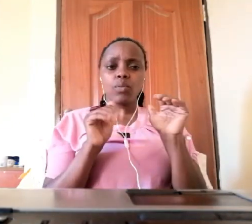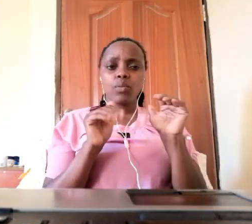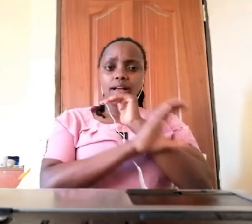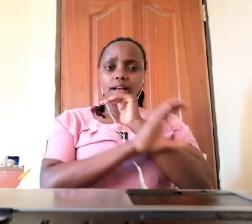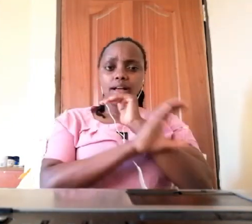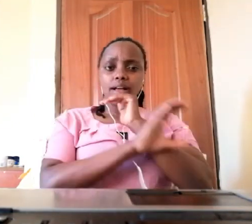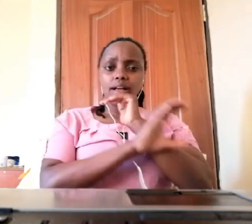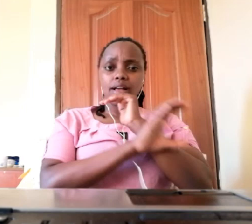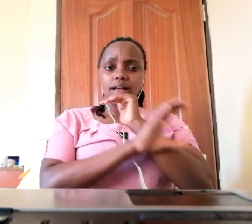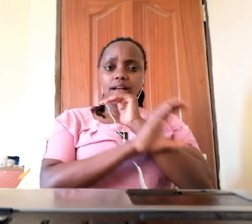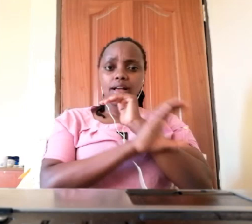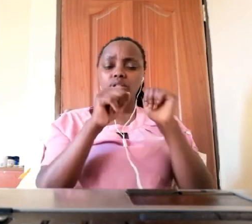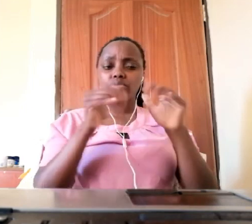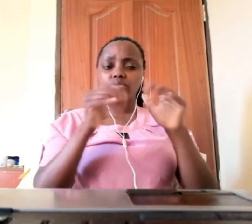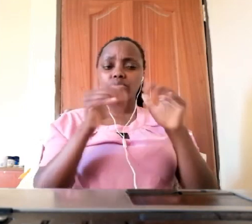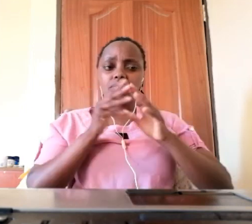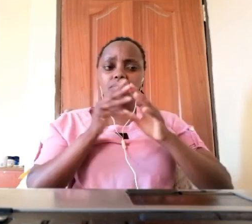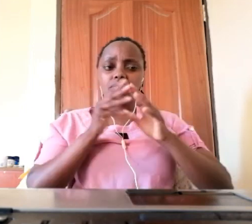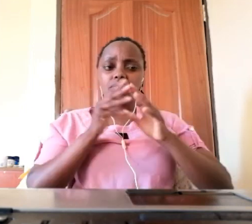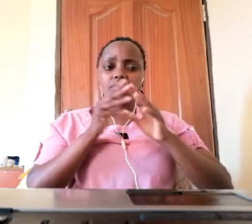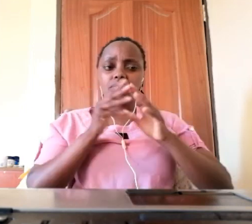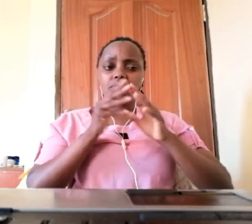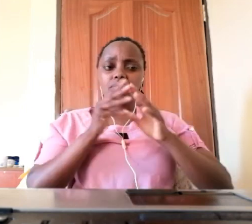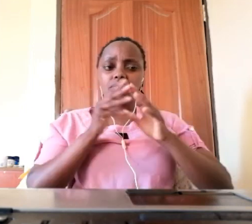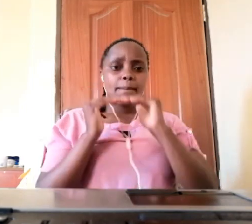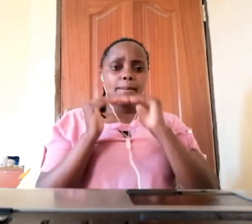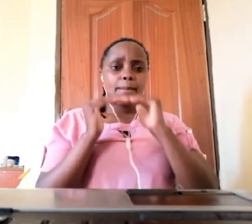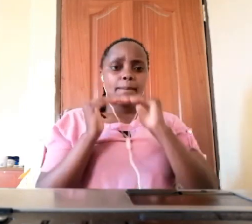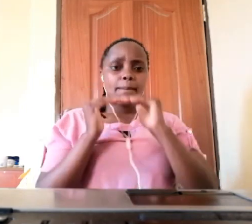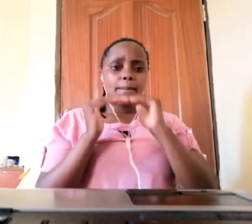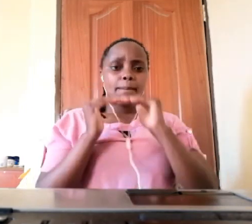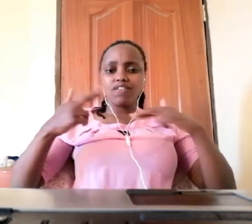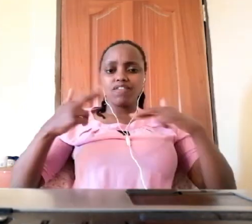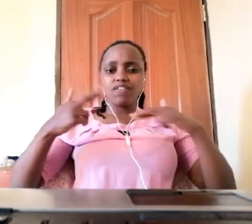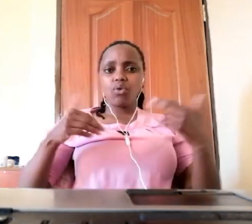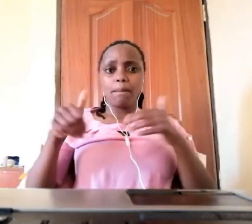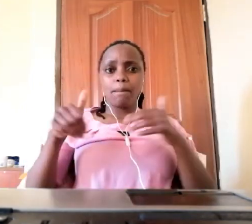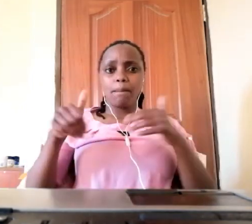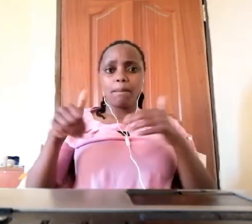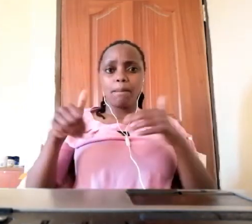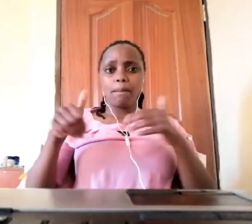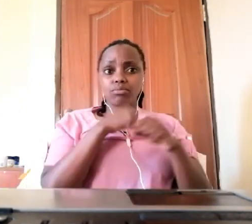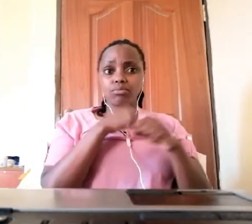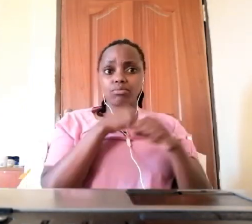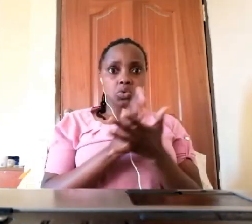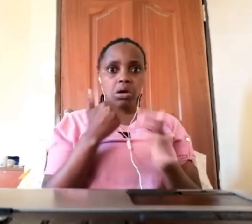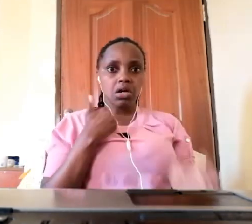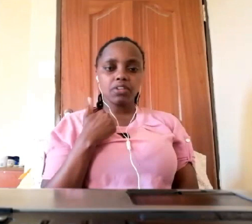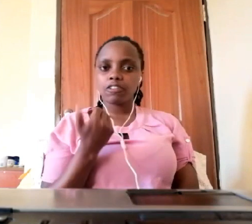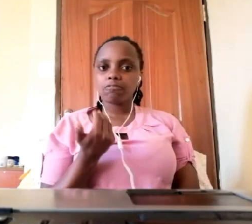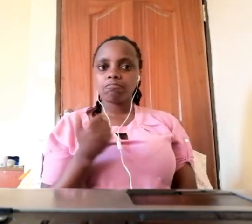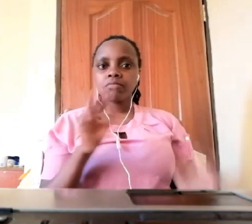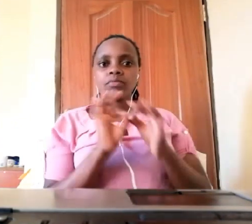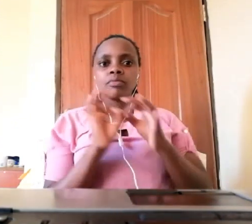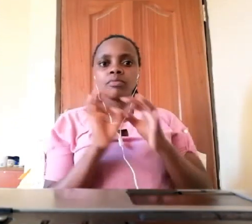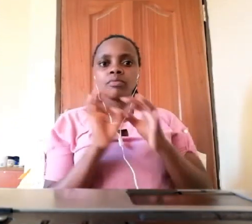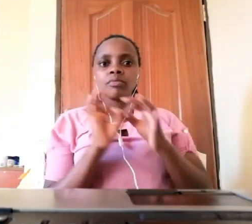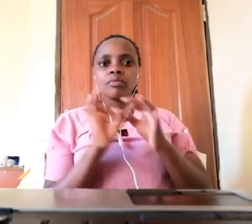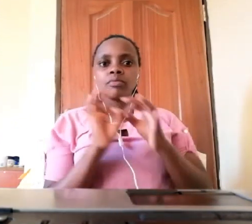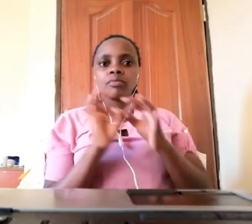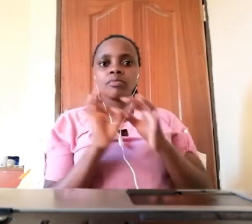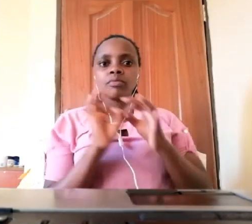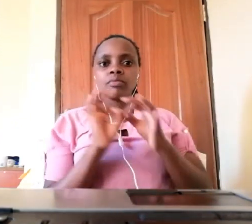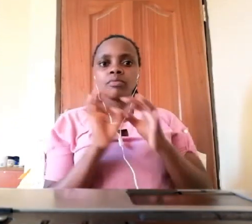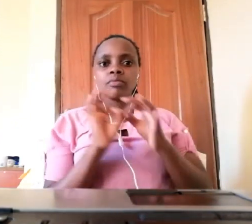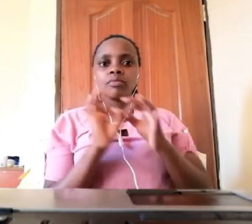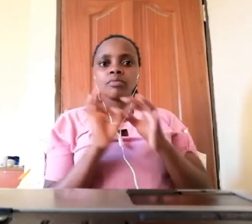part of the larger African peer review mechanism? Can we ensure that there's a coordination so that when a